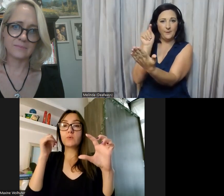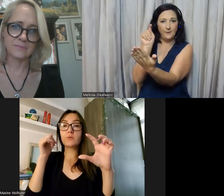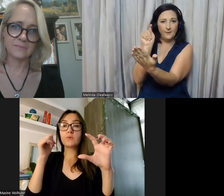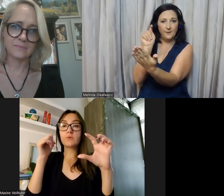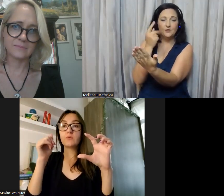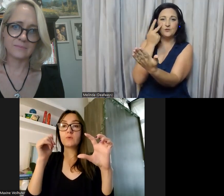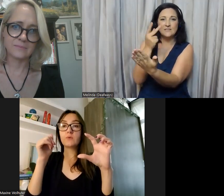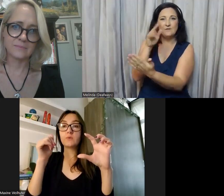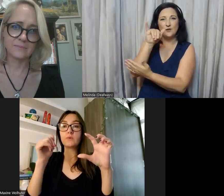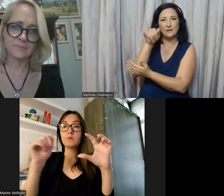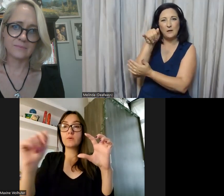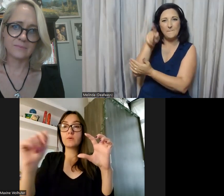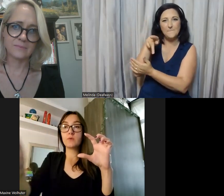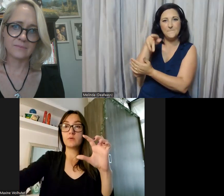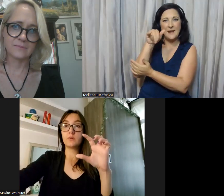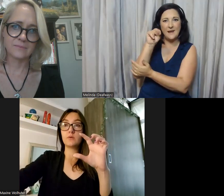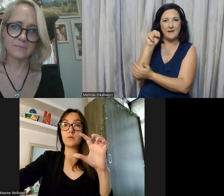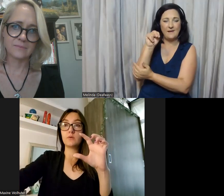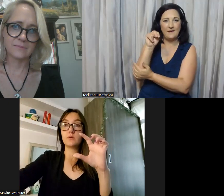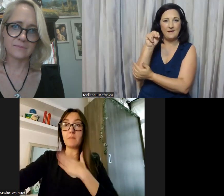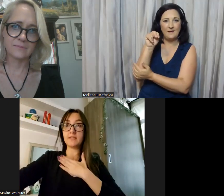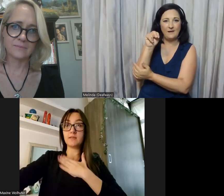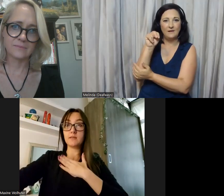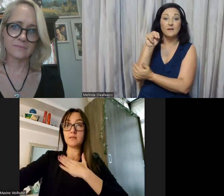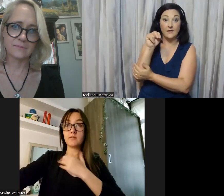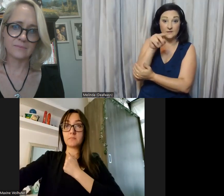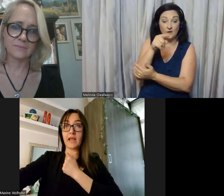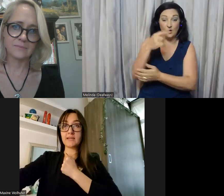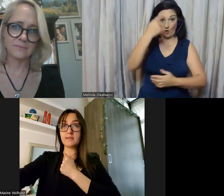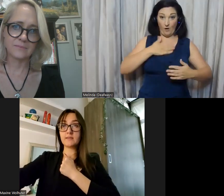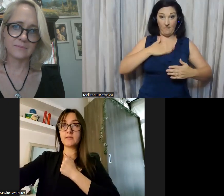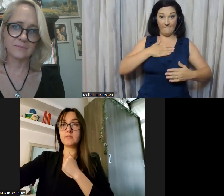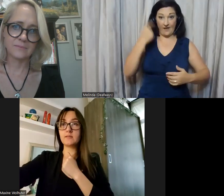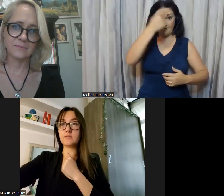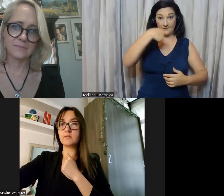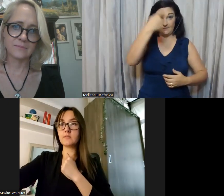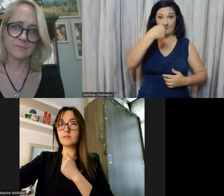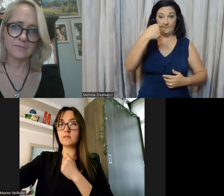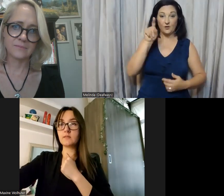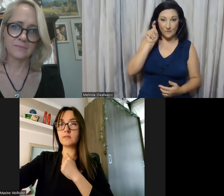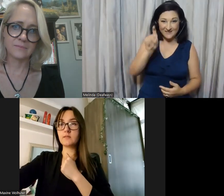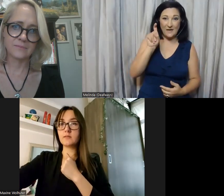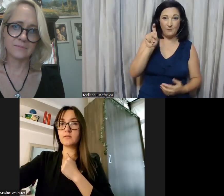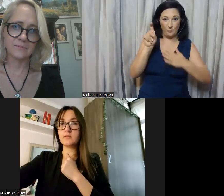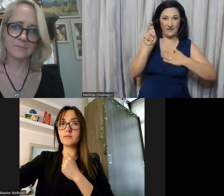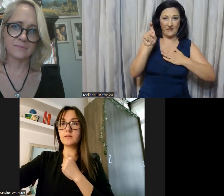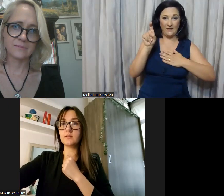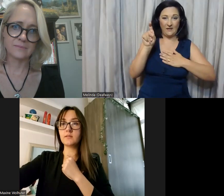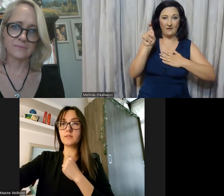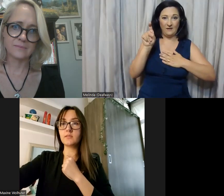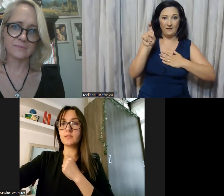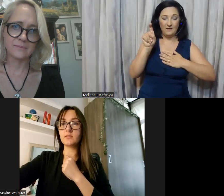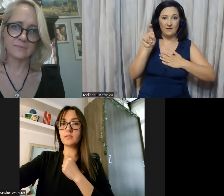tap to see if you get a pin. Yes, on my face. You must tap on